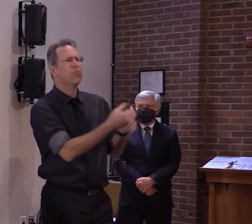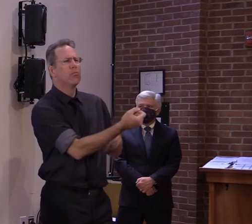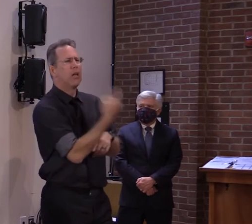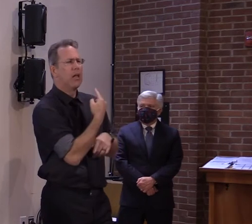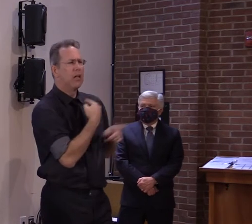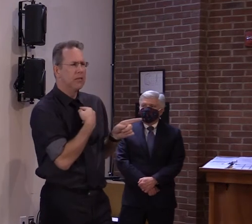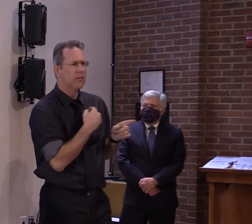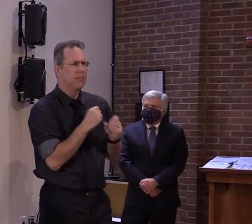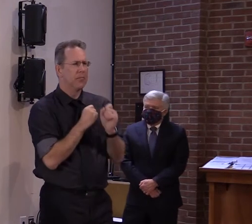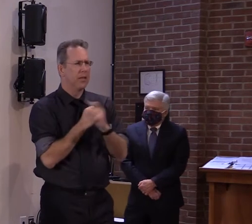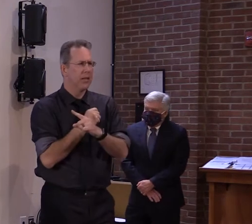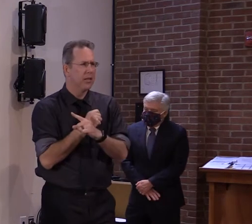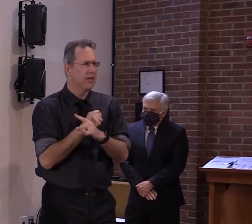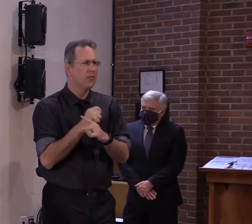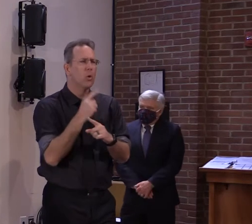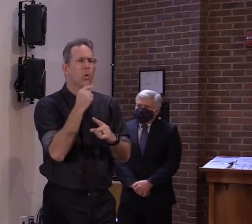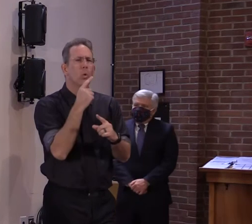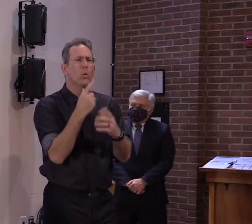shots.